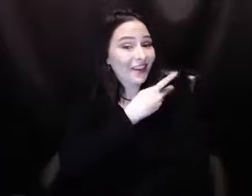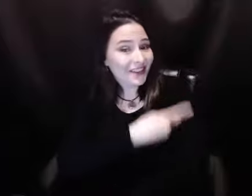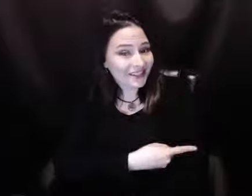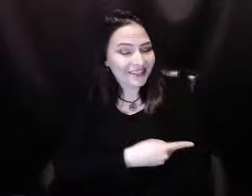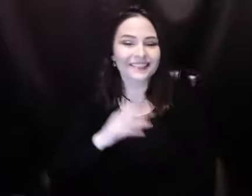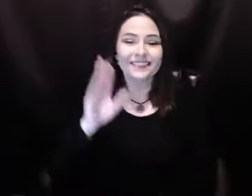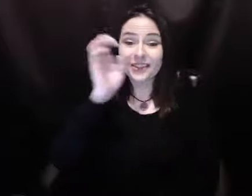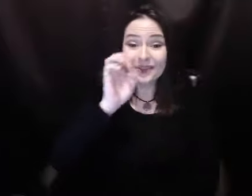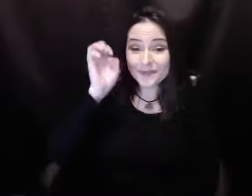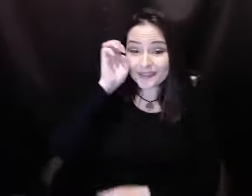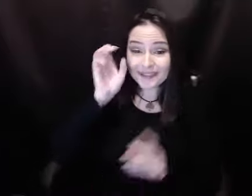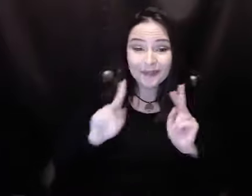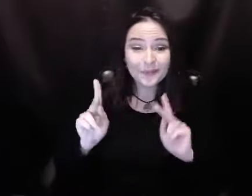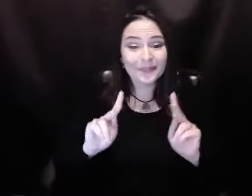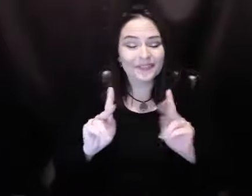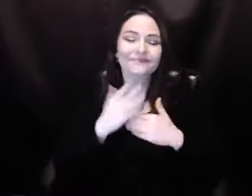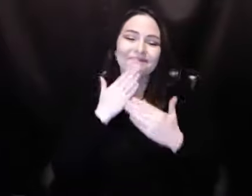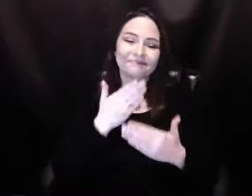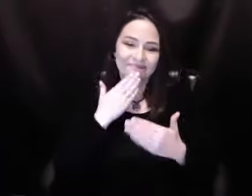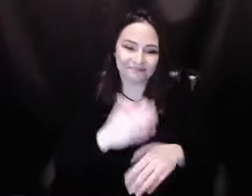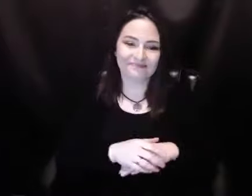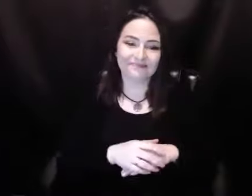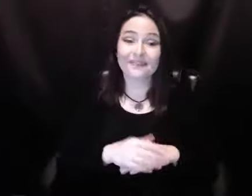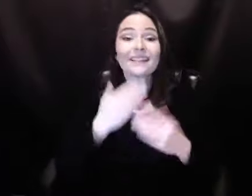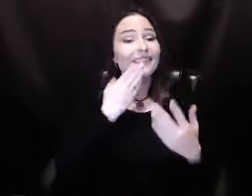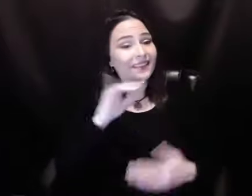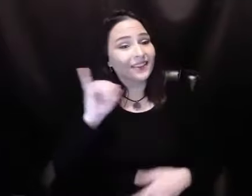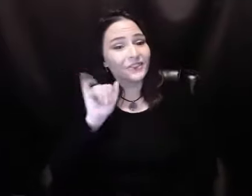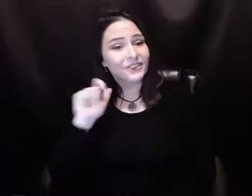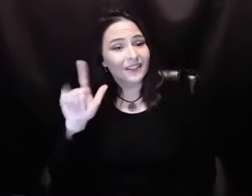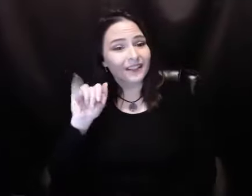You're unmuted. You were. Yeah.